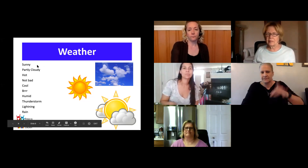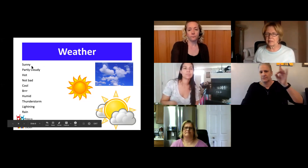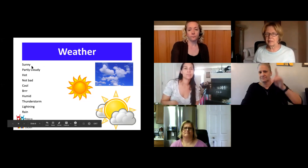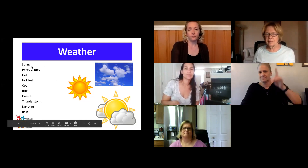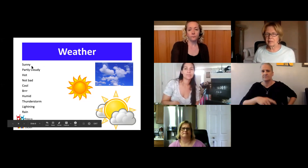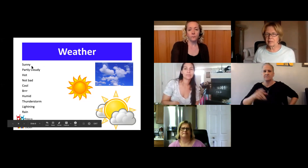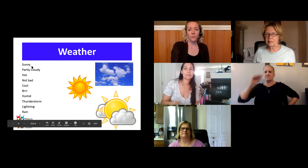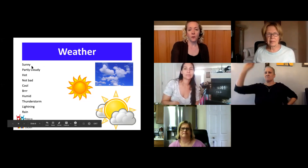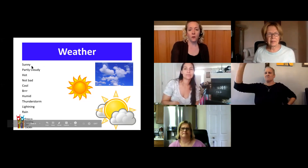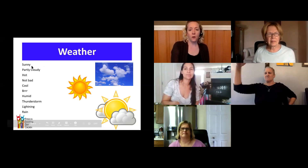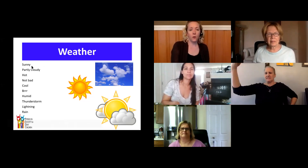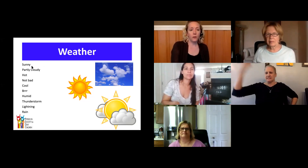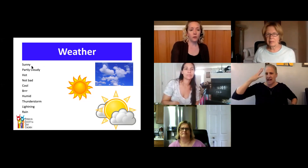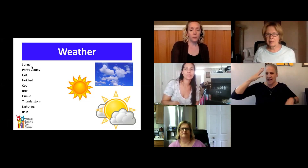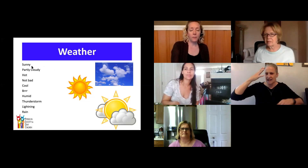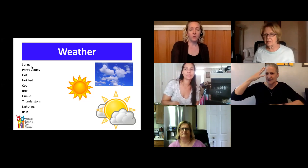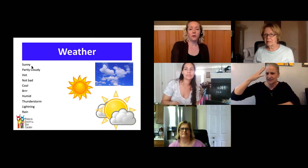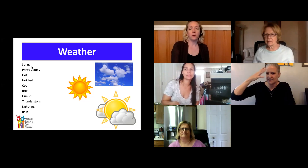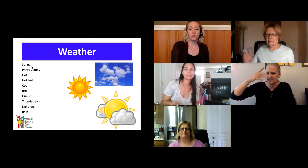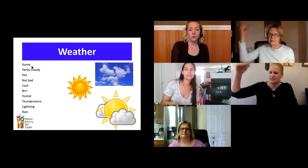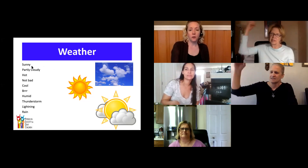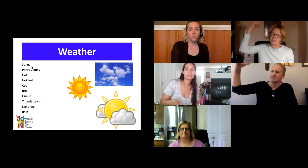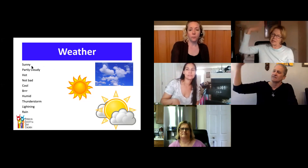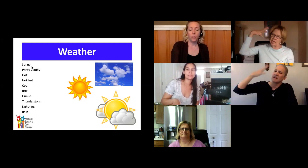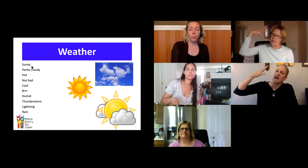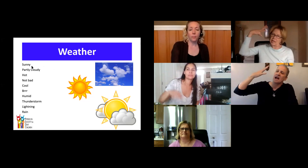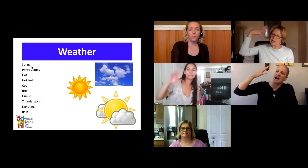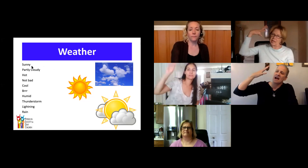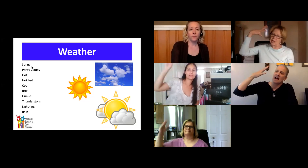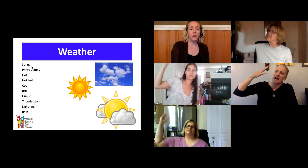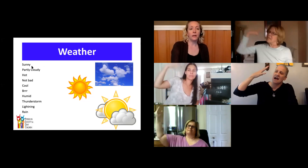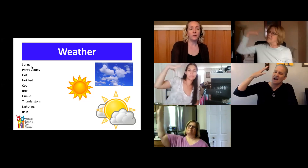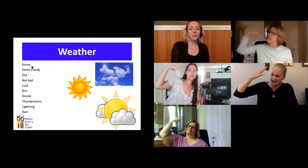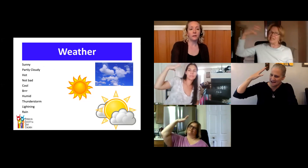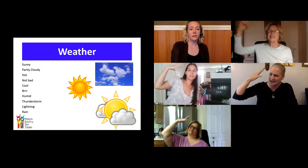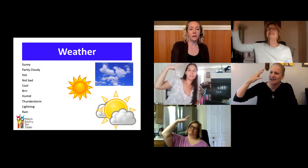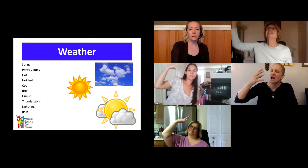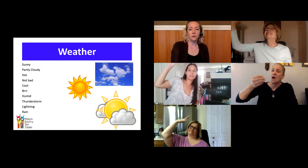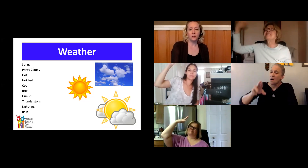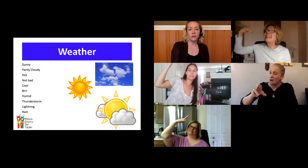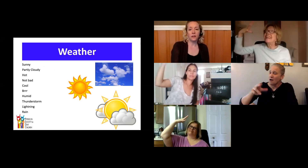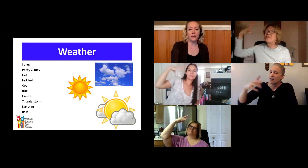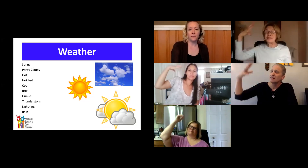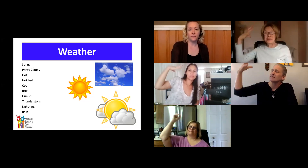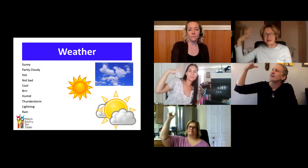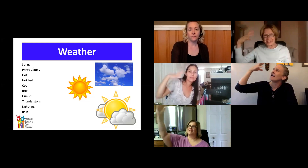Oh, I lost my mouse. There it is. Okay. All right, next is sun or sunny.